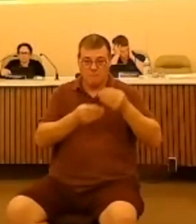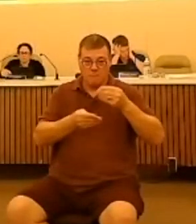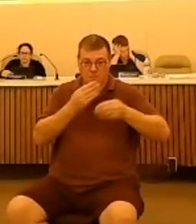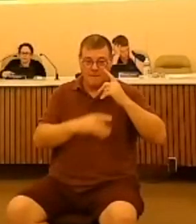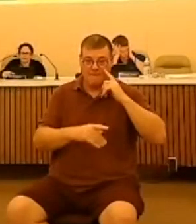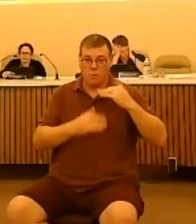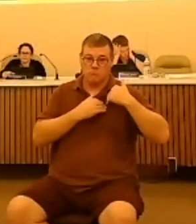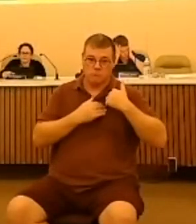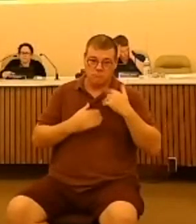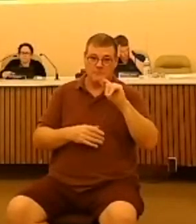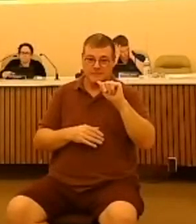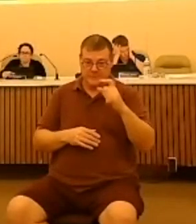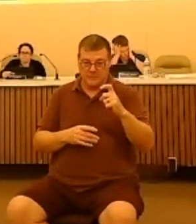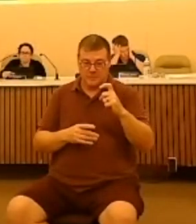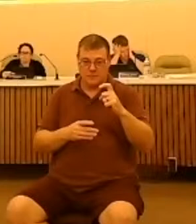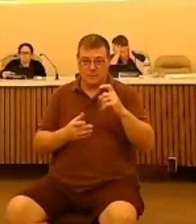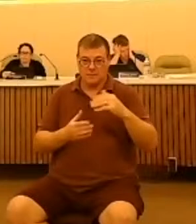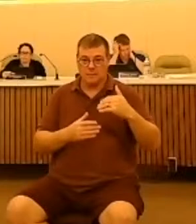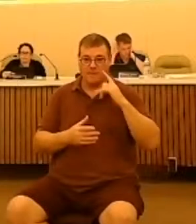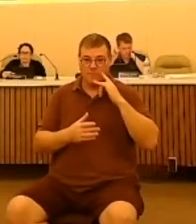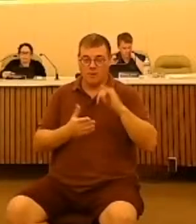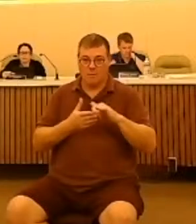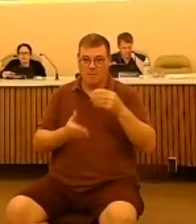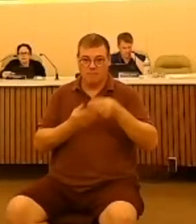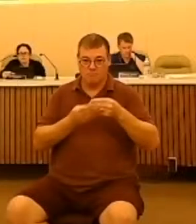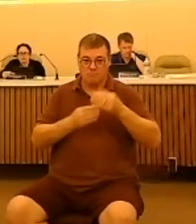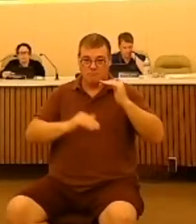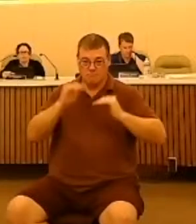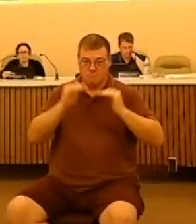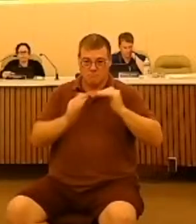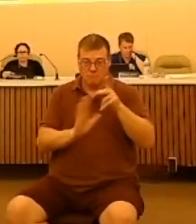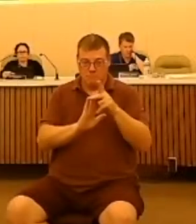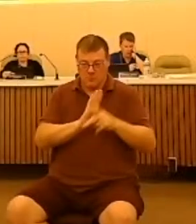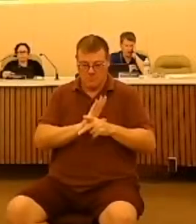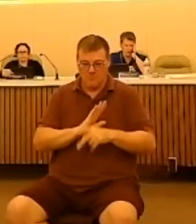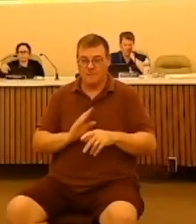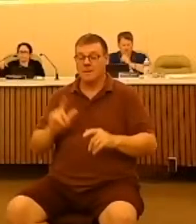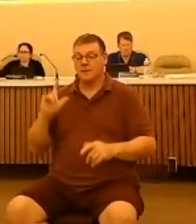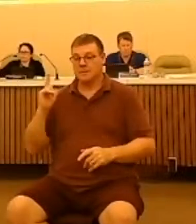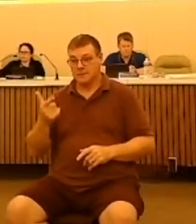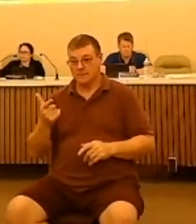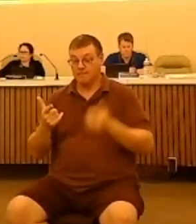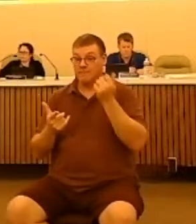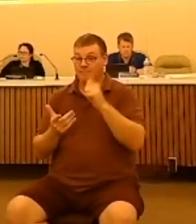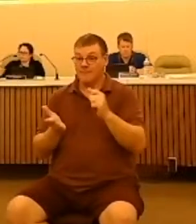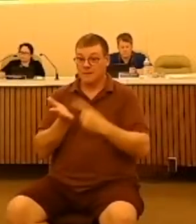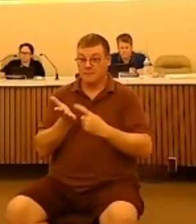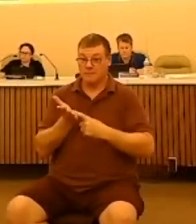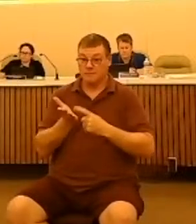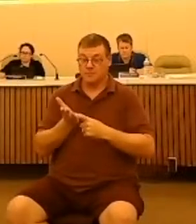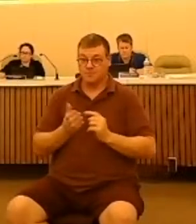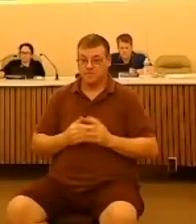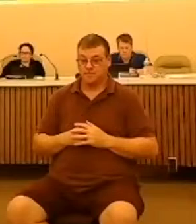burden per the town's fund balance policy. Second. Any discussion?